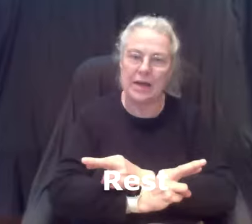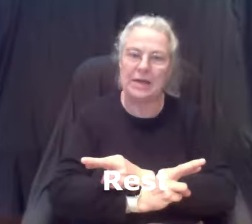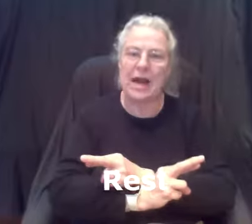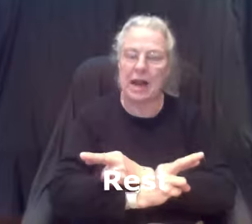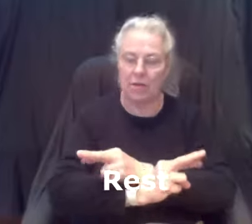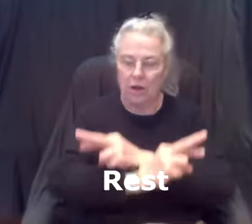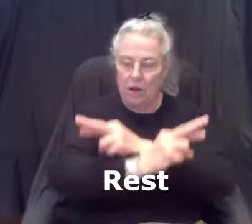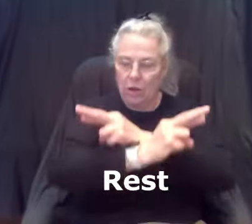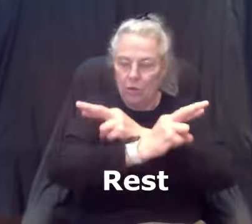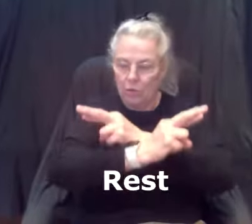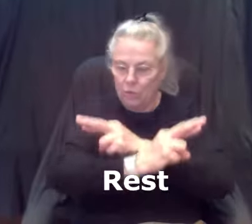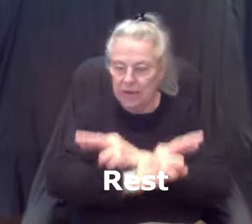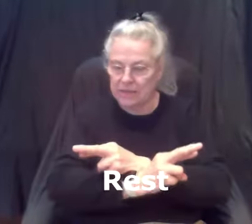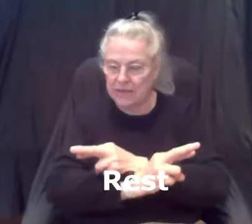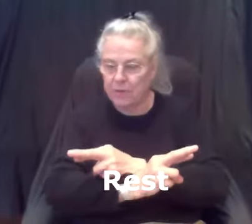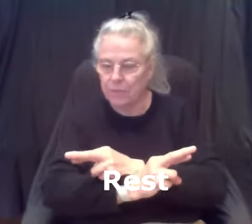down. Rested.